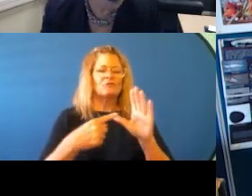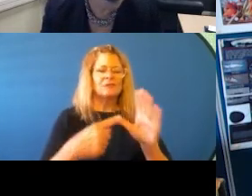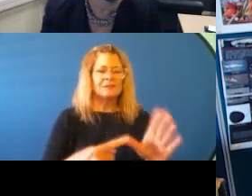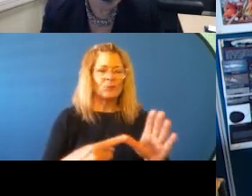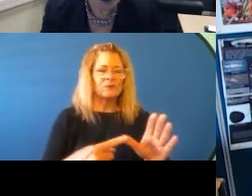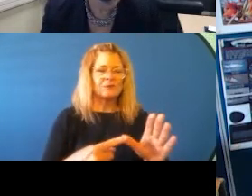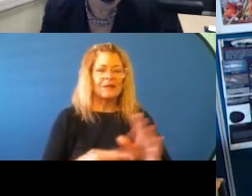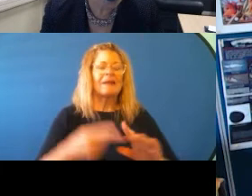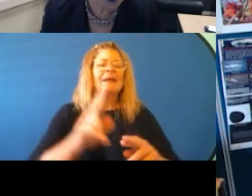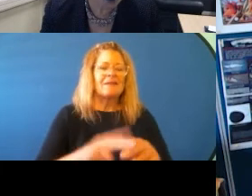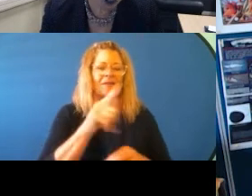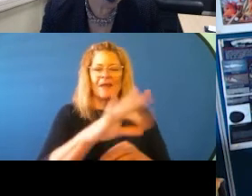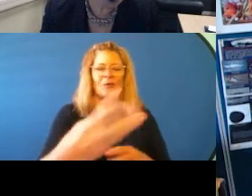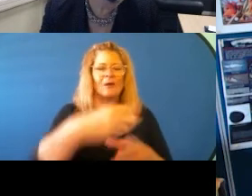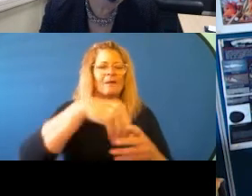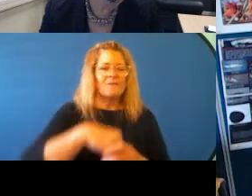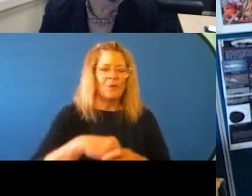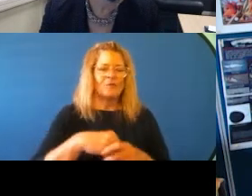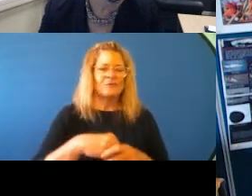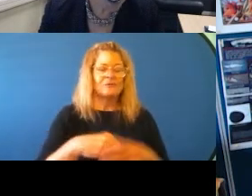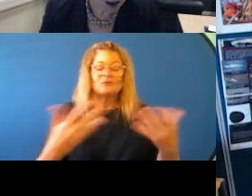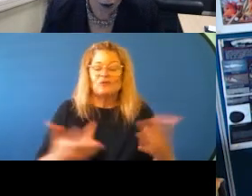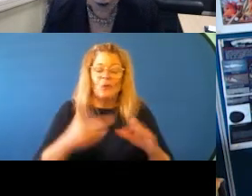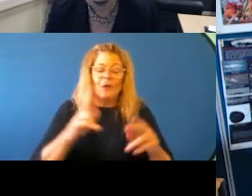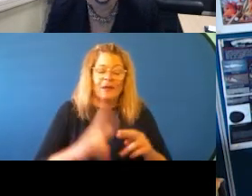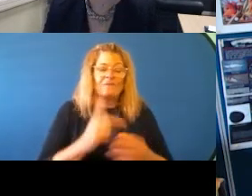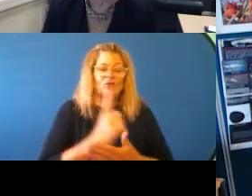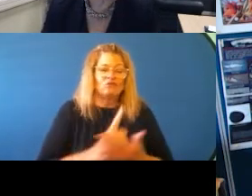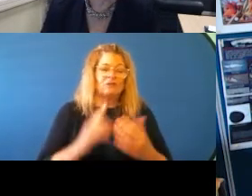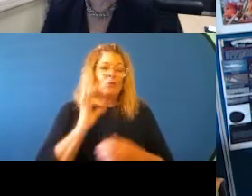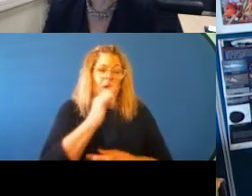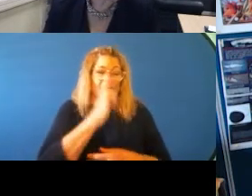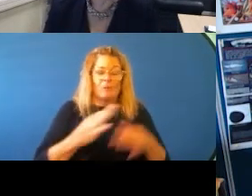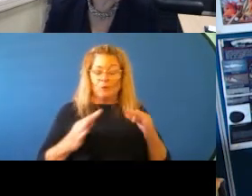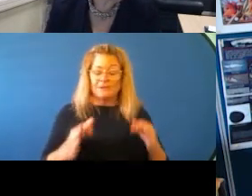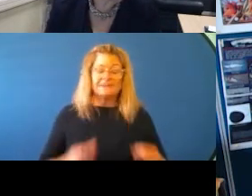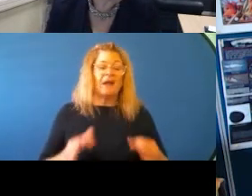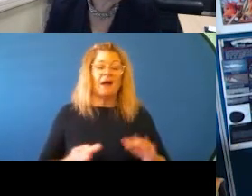outcome, there'll be no change. So that's all I have to say.